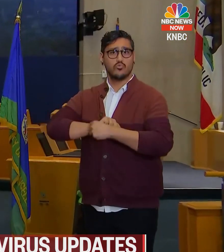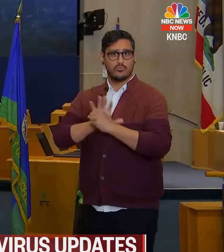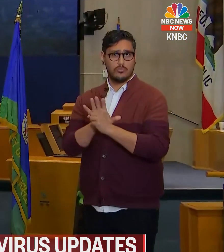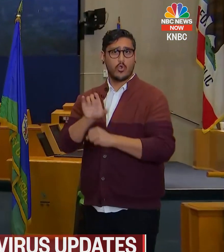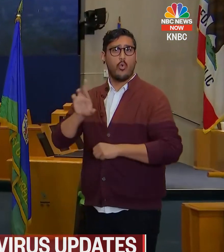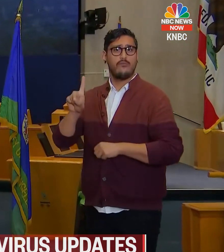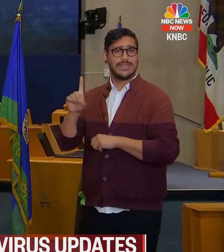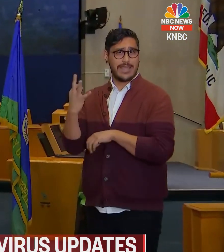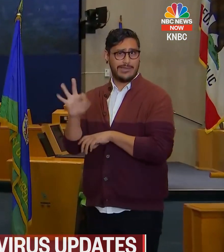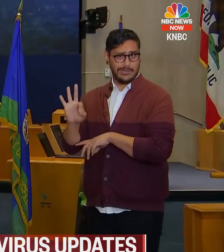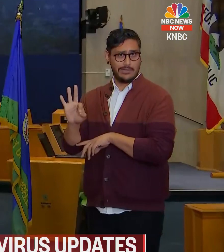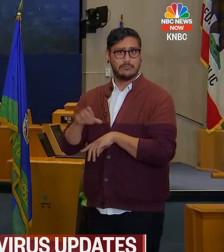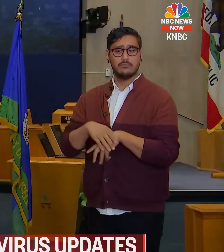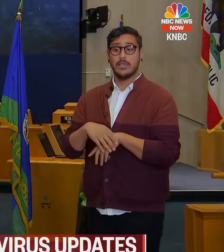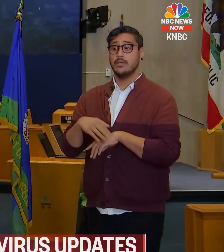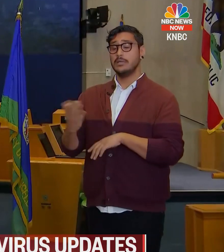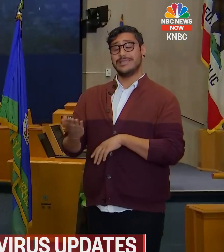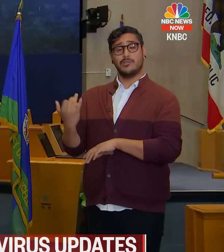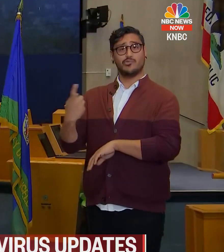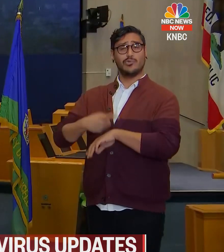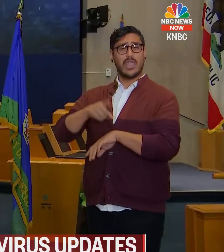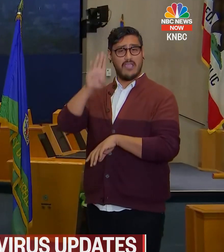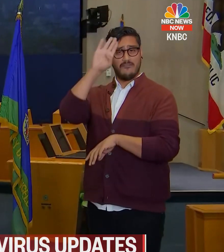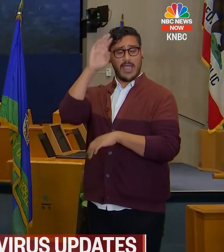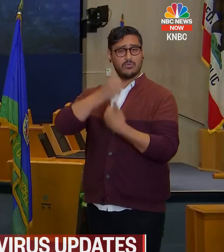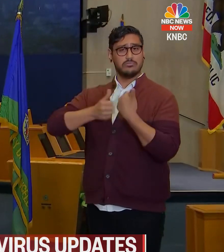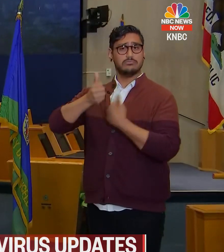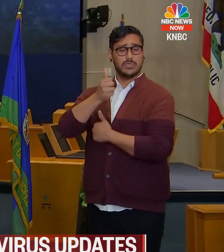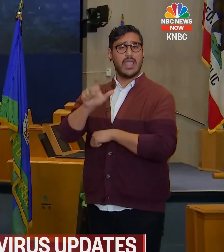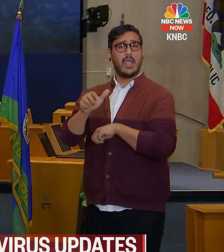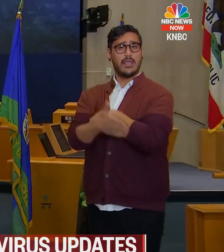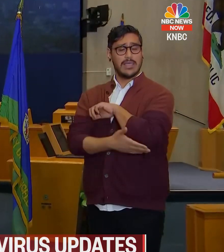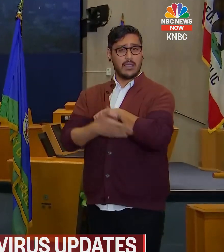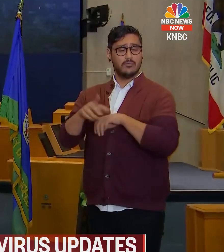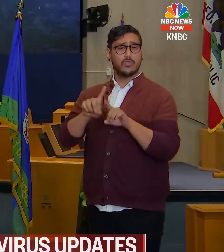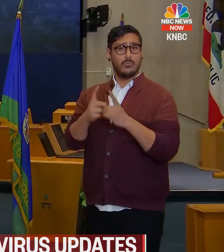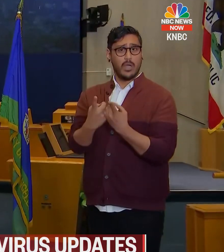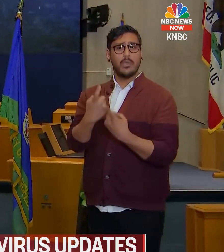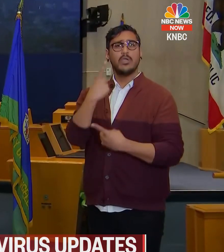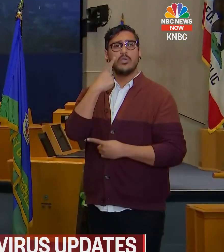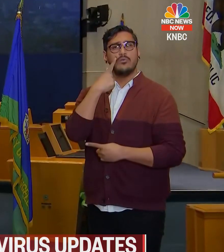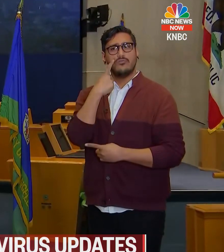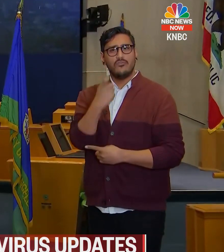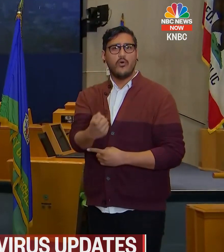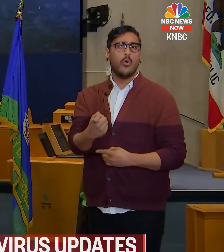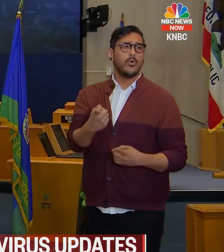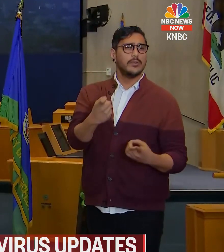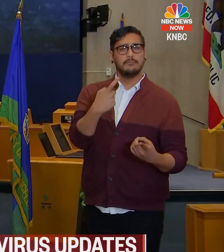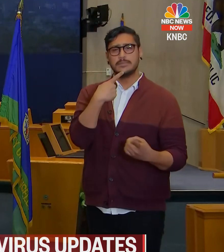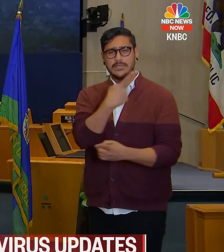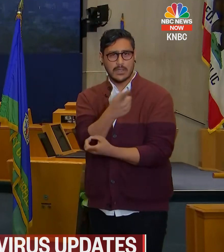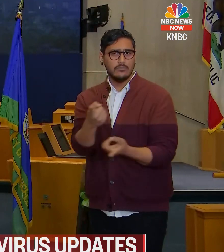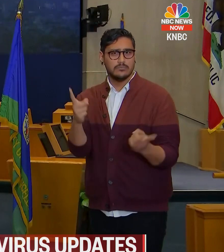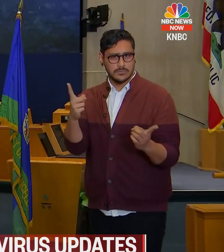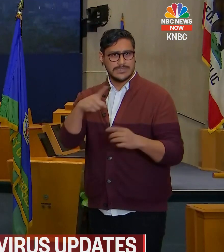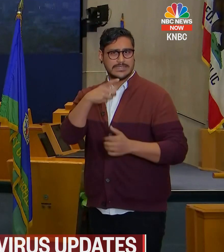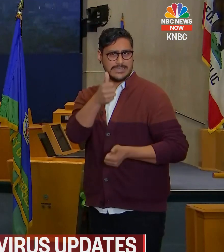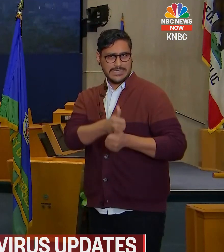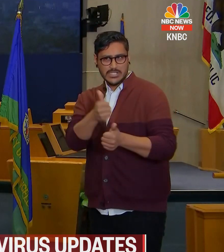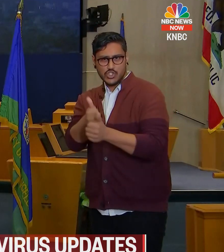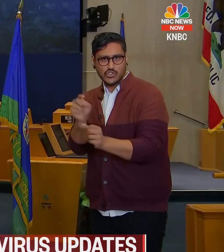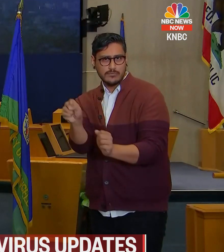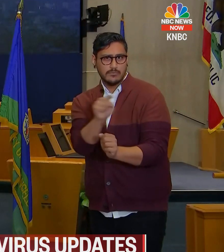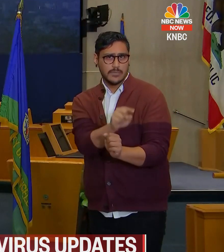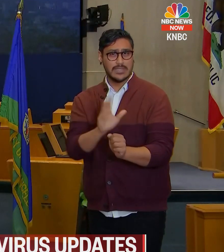here today as the fire chief of the Los Angeles County Fire Department to reassure our citizens as it pertains